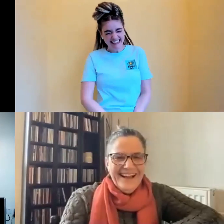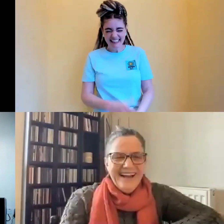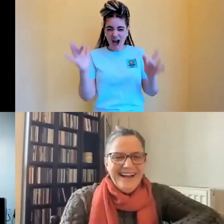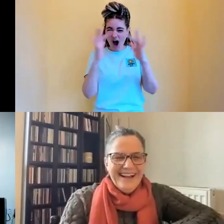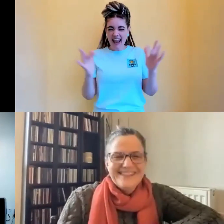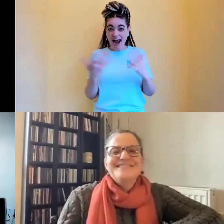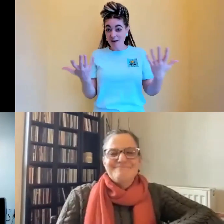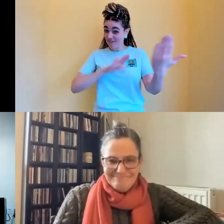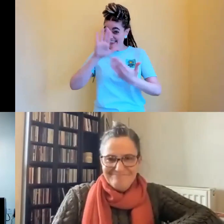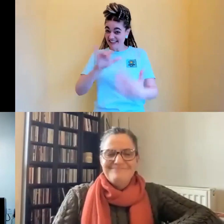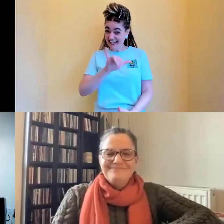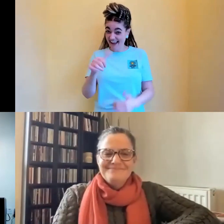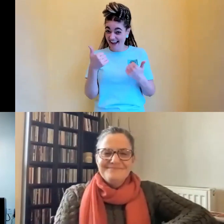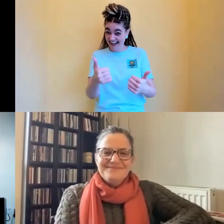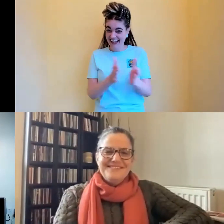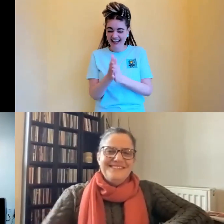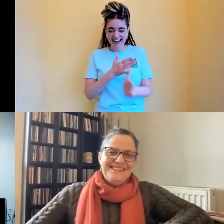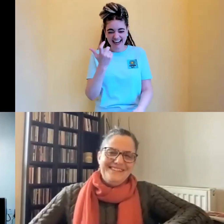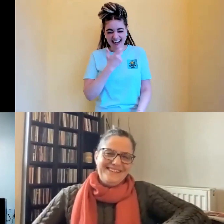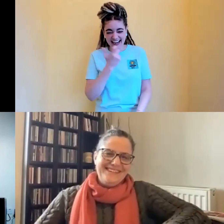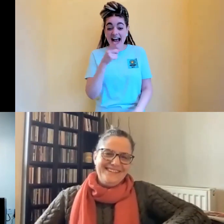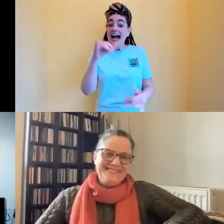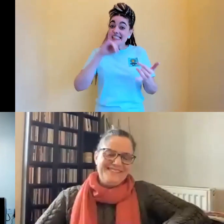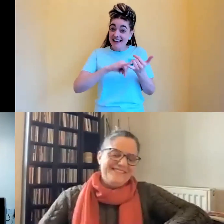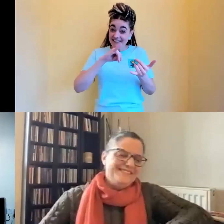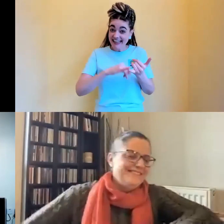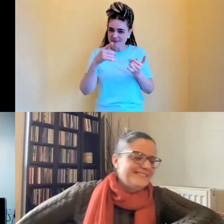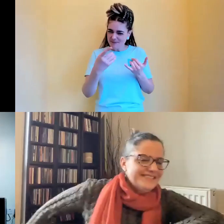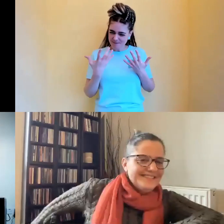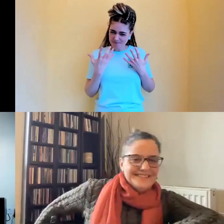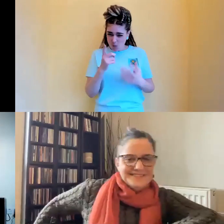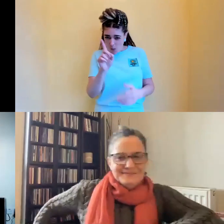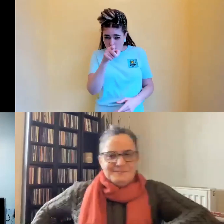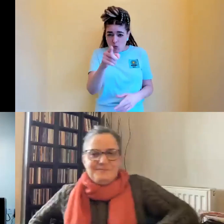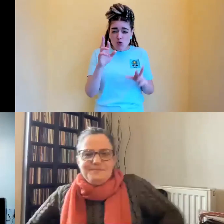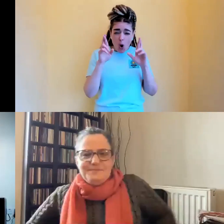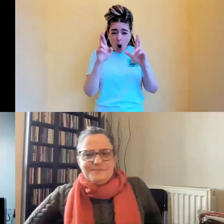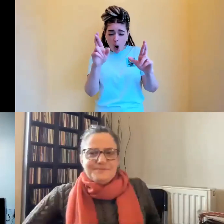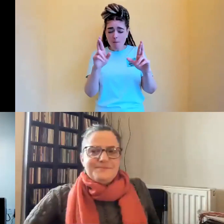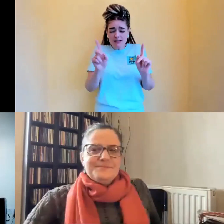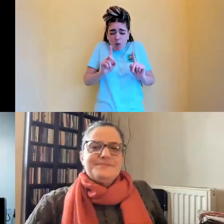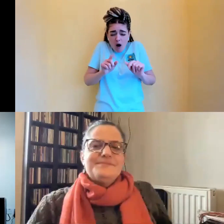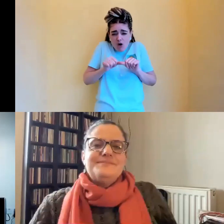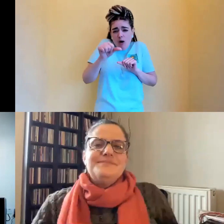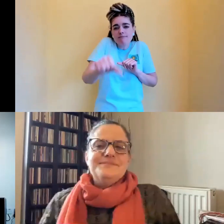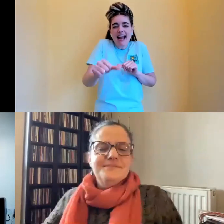in person. She can do both. So Stephanie, what about you? What are your hopes for the next, say, year and a